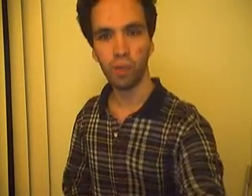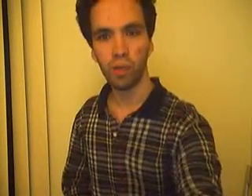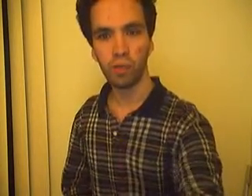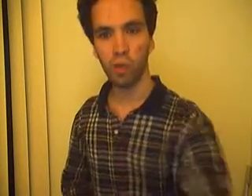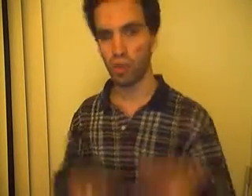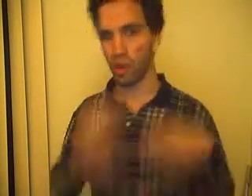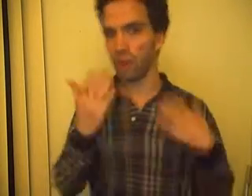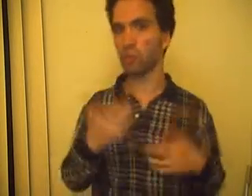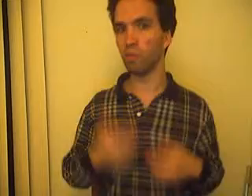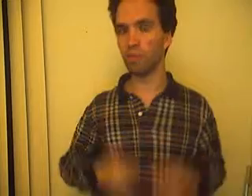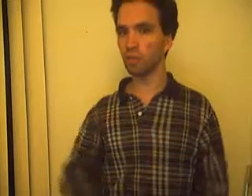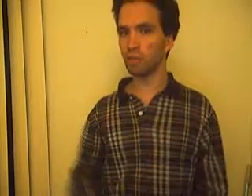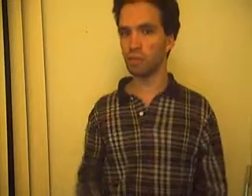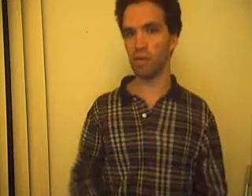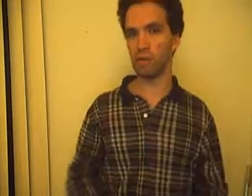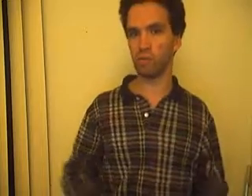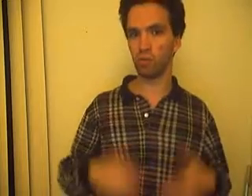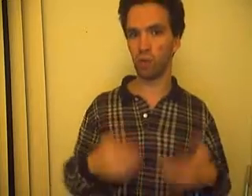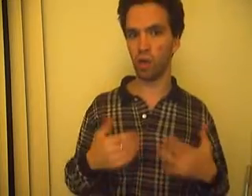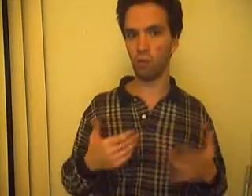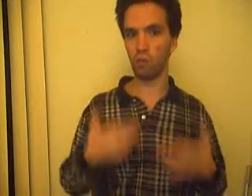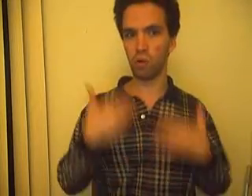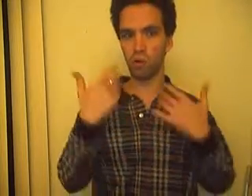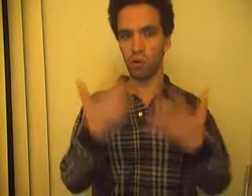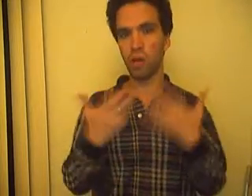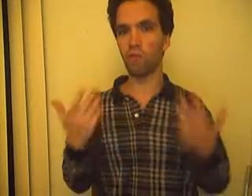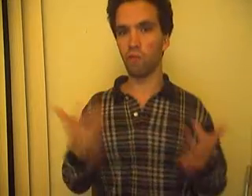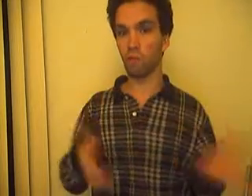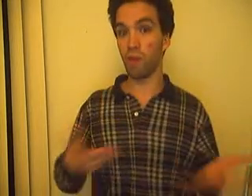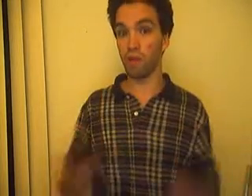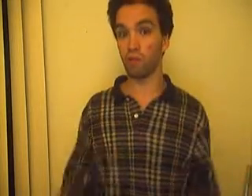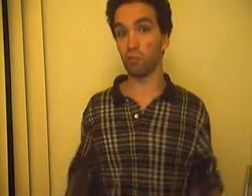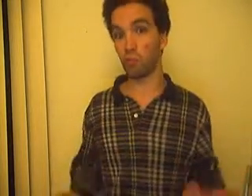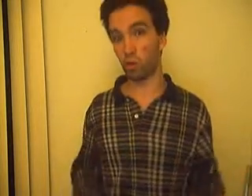So what that actually means is we're looking for a way to return.